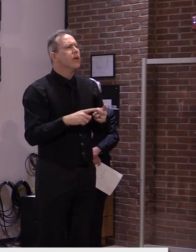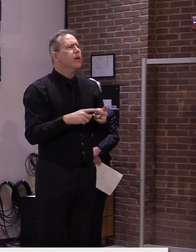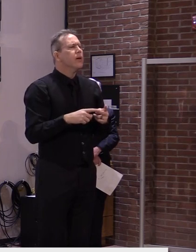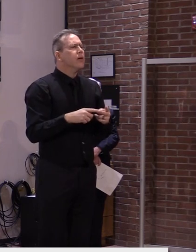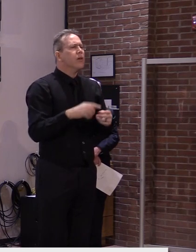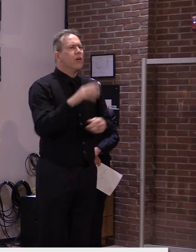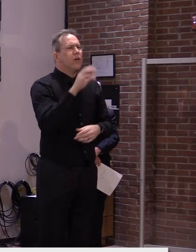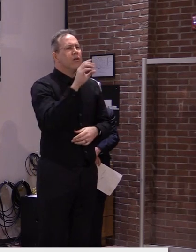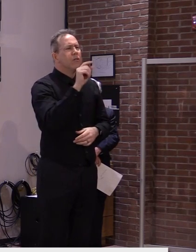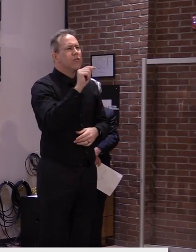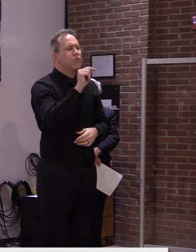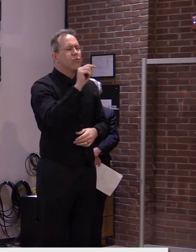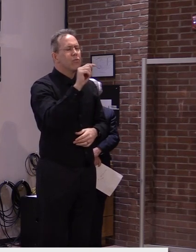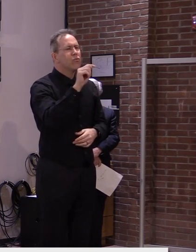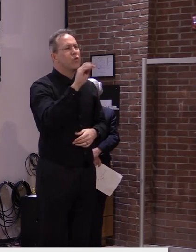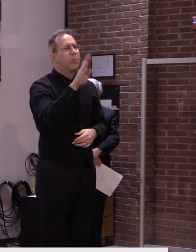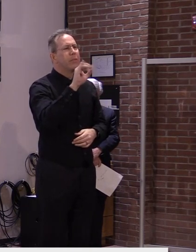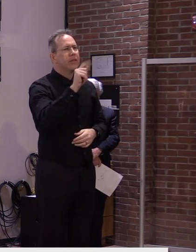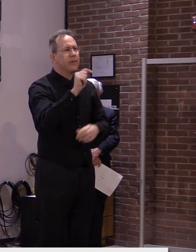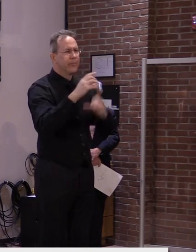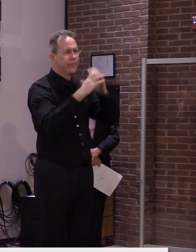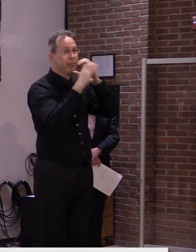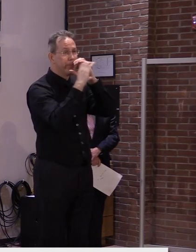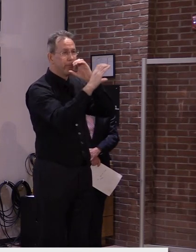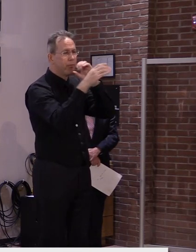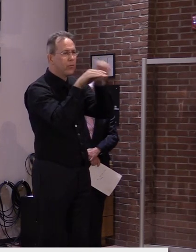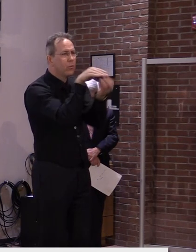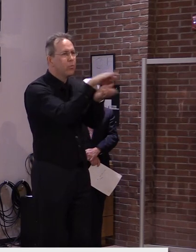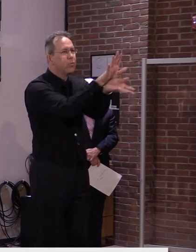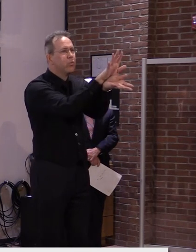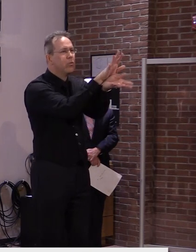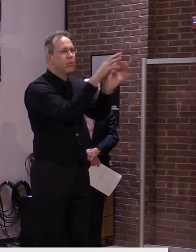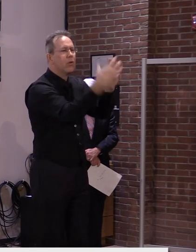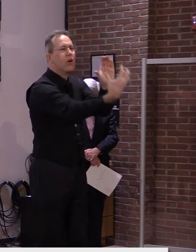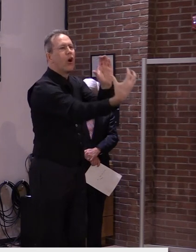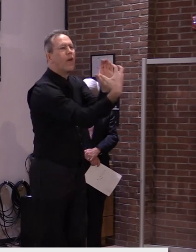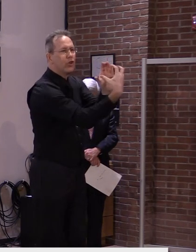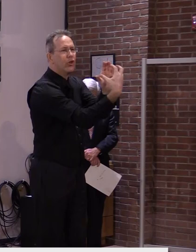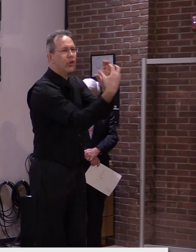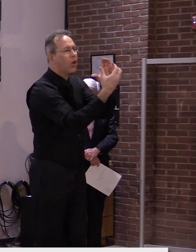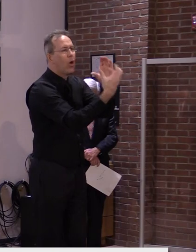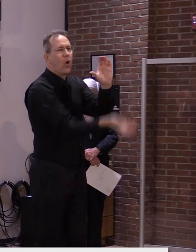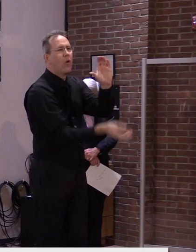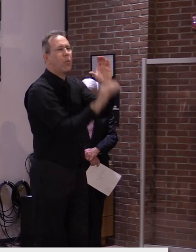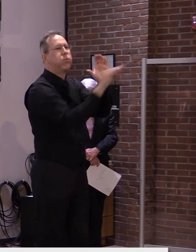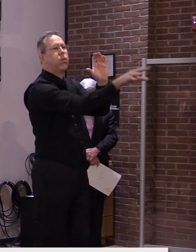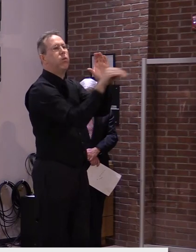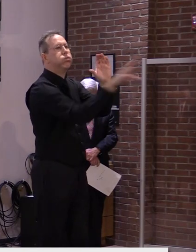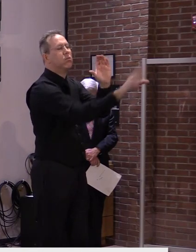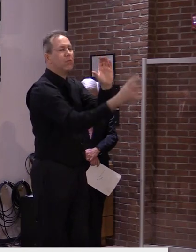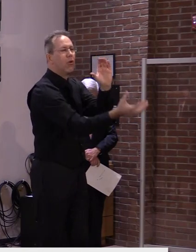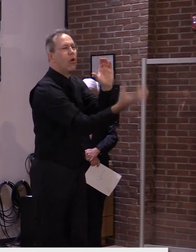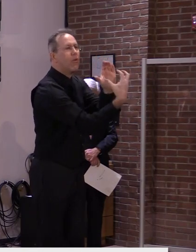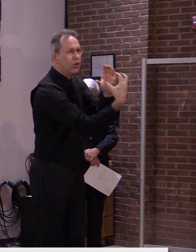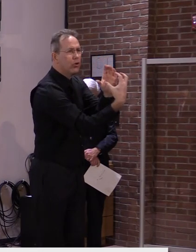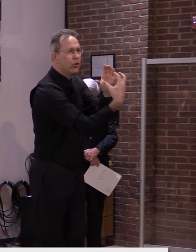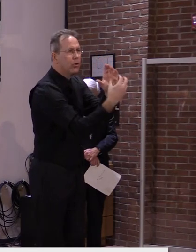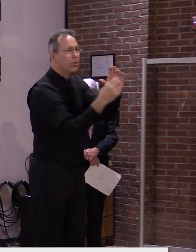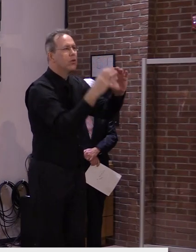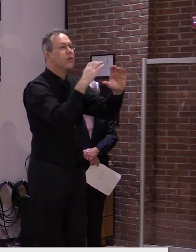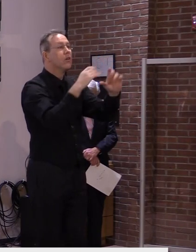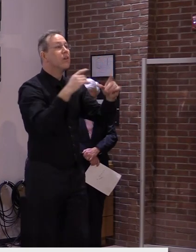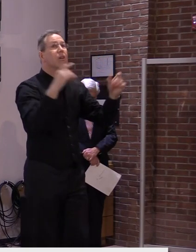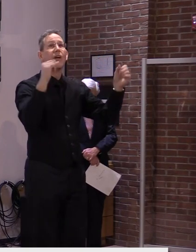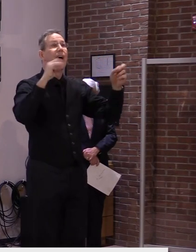13 filter material. The air and rehearsal spaces will need to have 3 complete exchanges per hour. Rehearsals